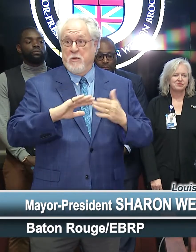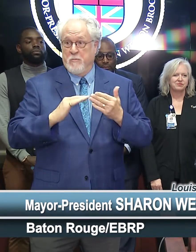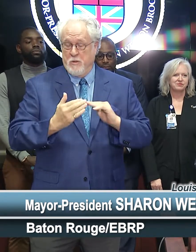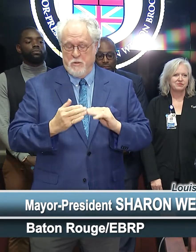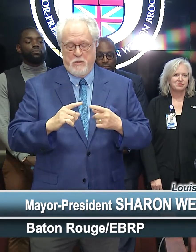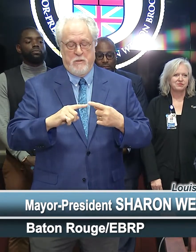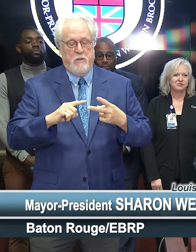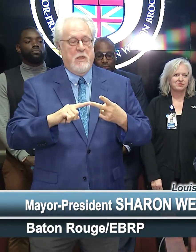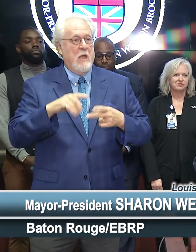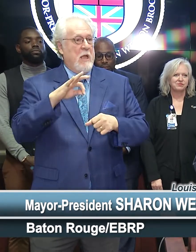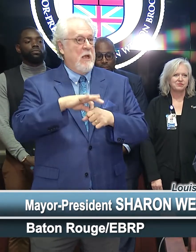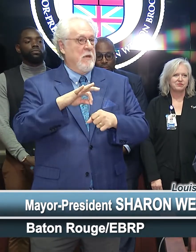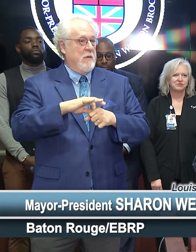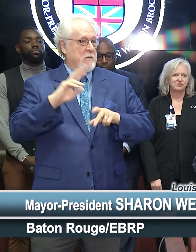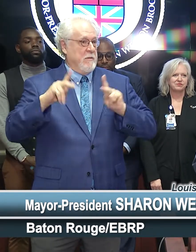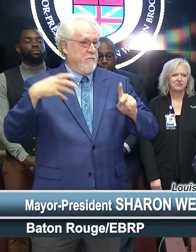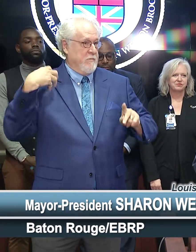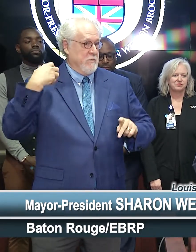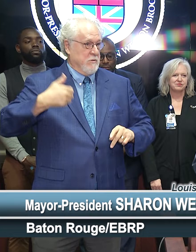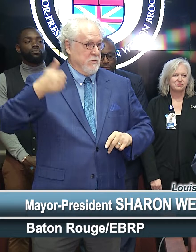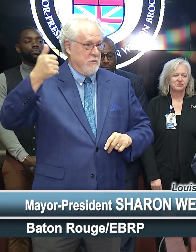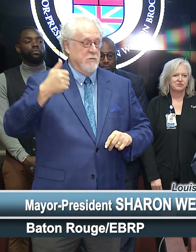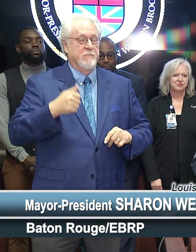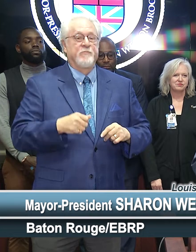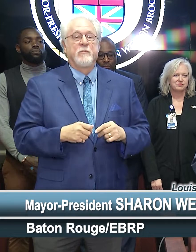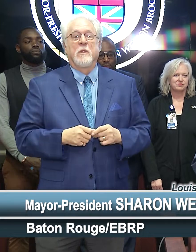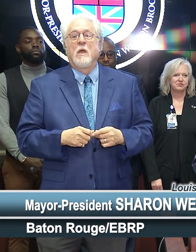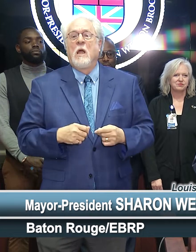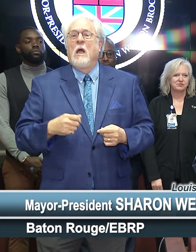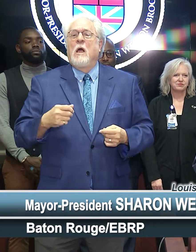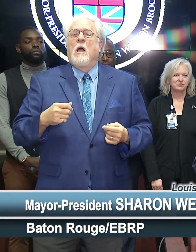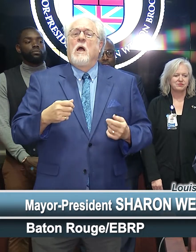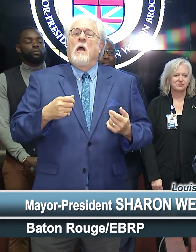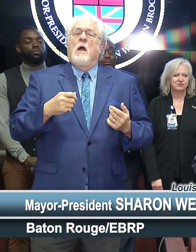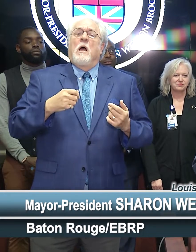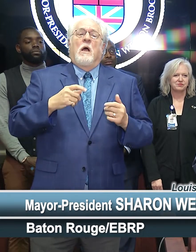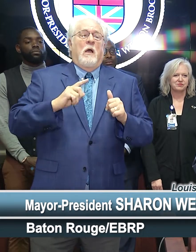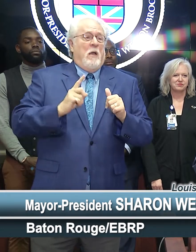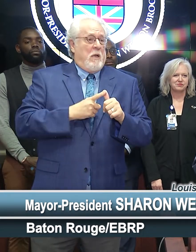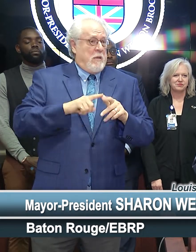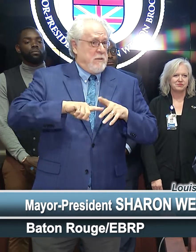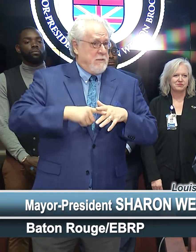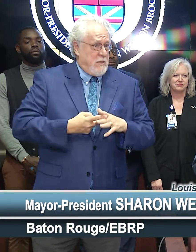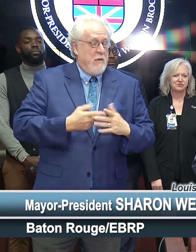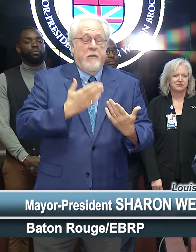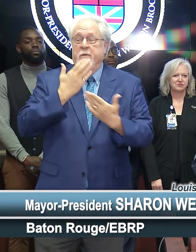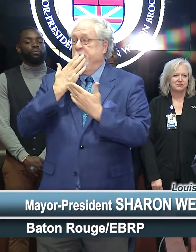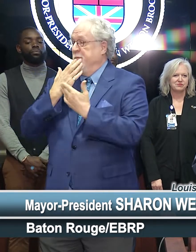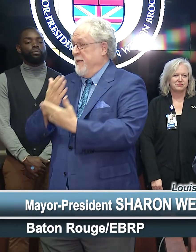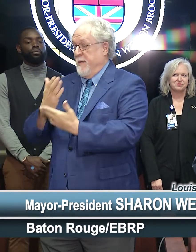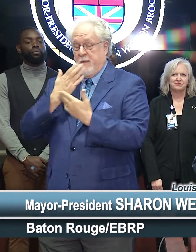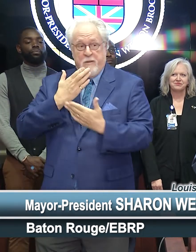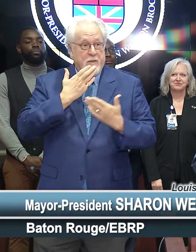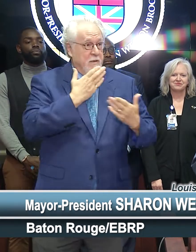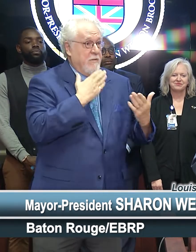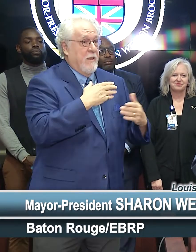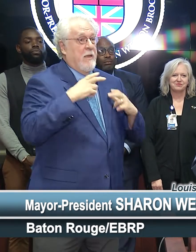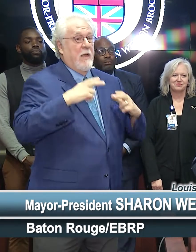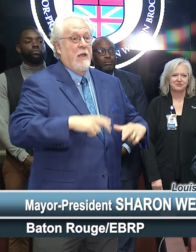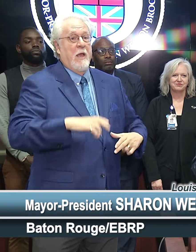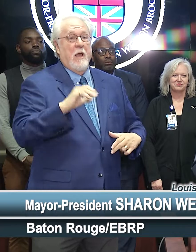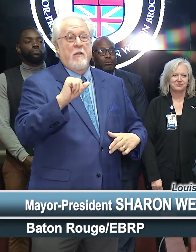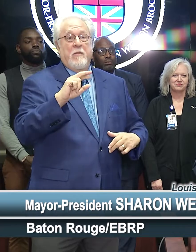well as elected officials in our area. I'd like to start by thanking our healthcare professionals and their